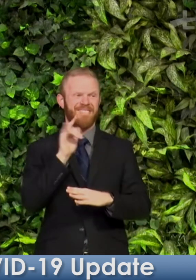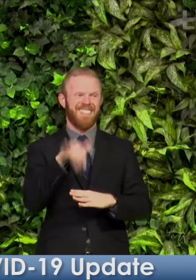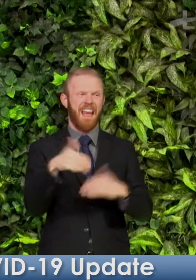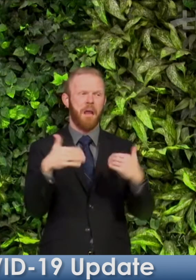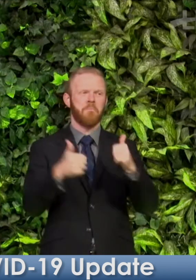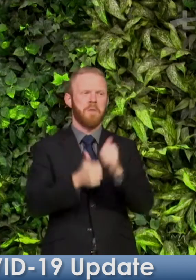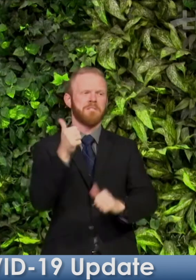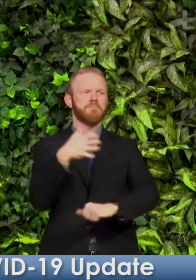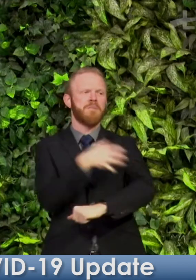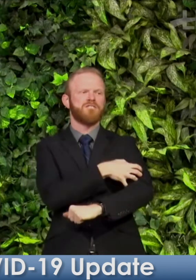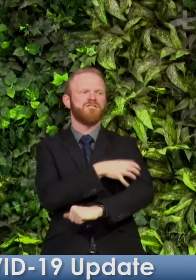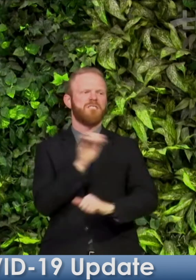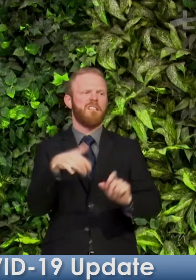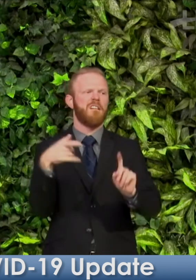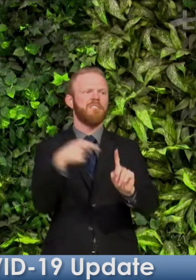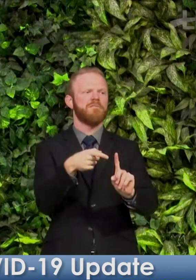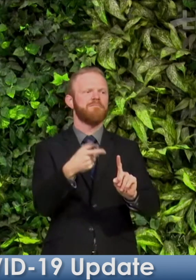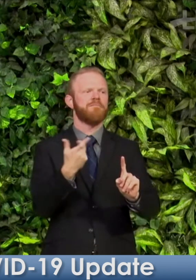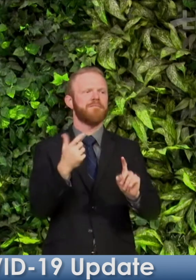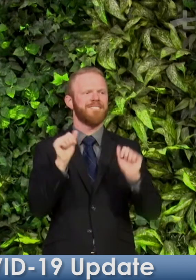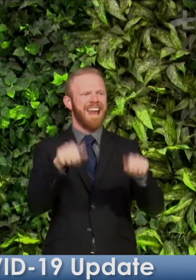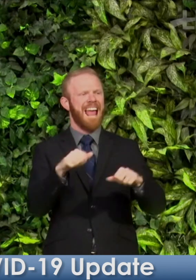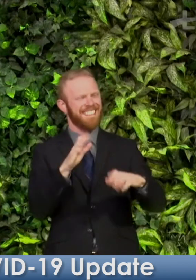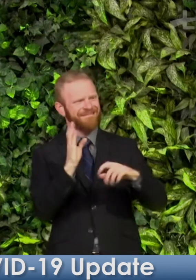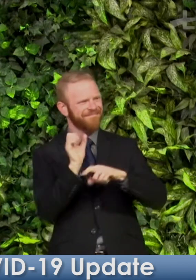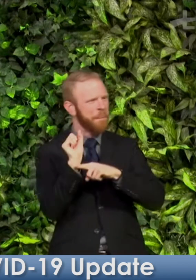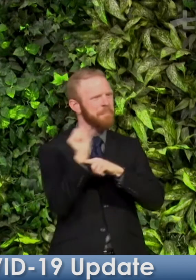herd immunity. With that, happy to take any questions.